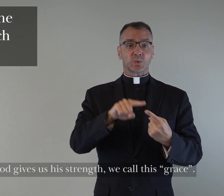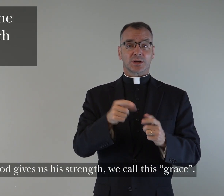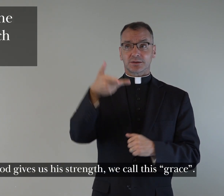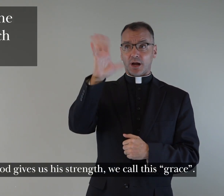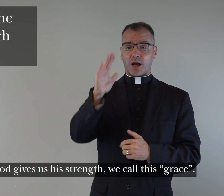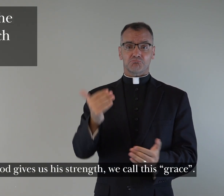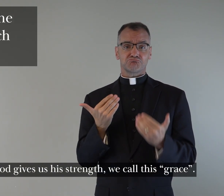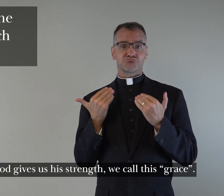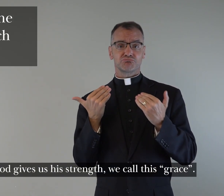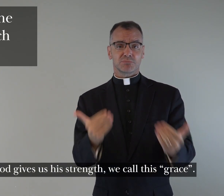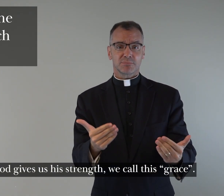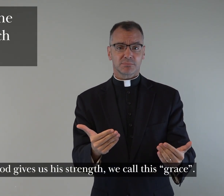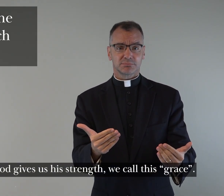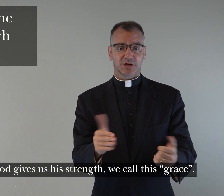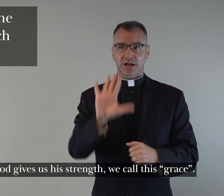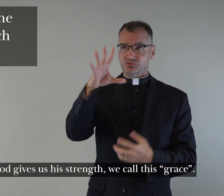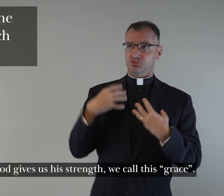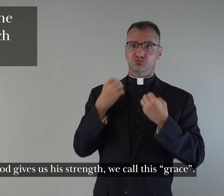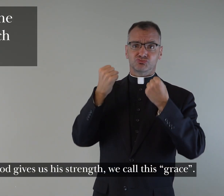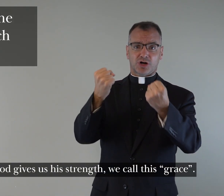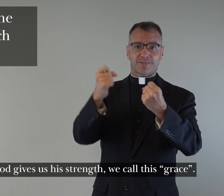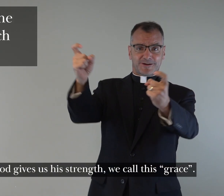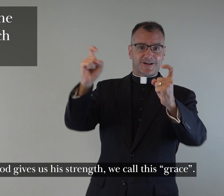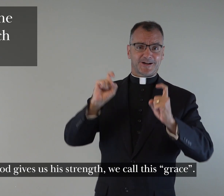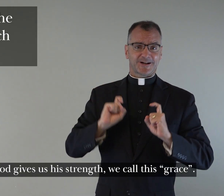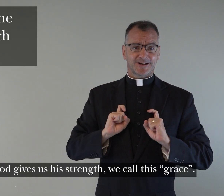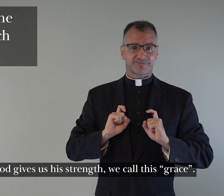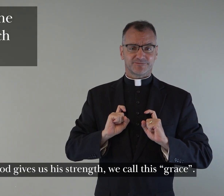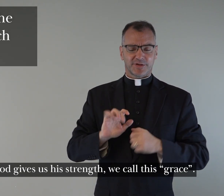When God gives us His strength, we call this grace.